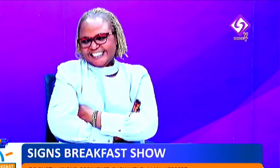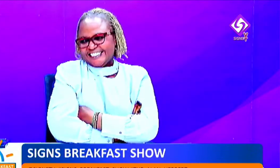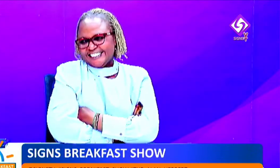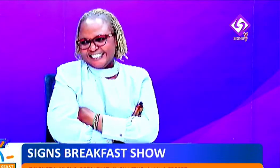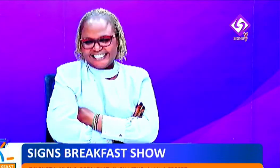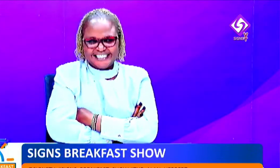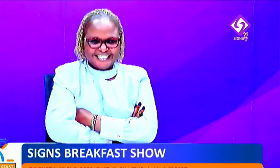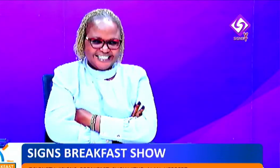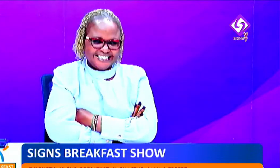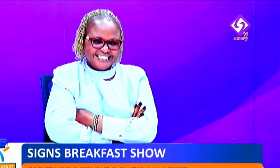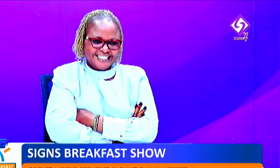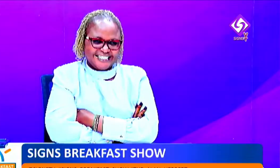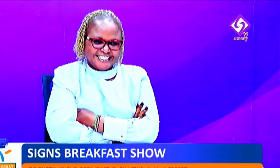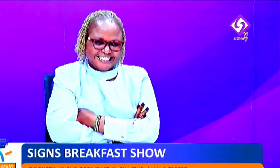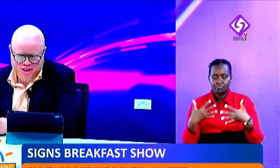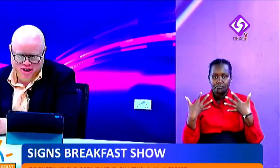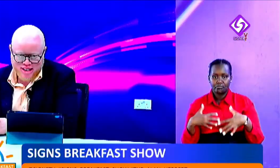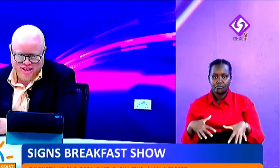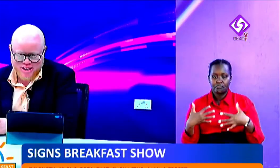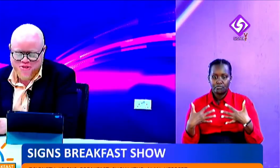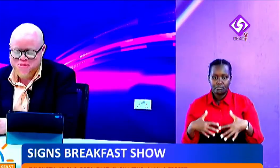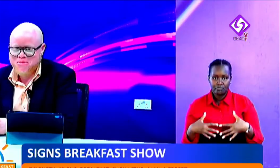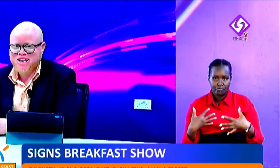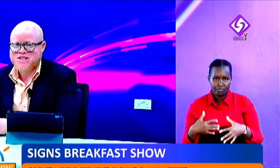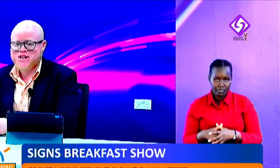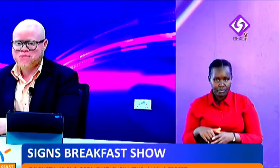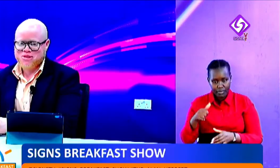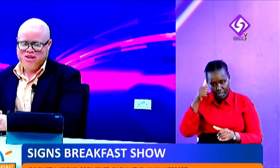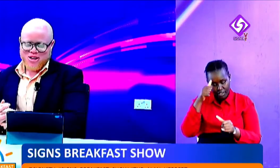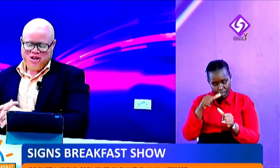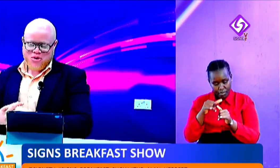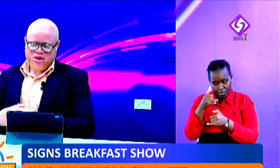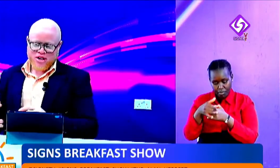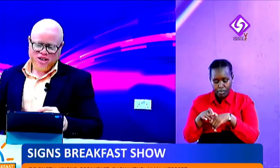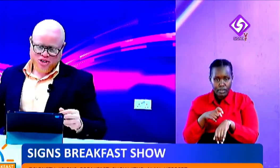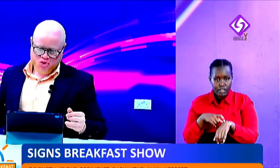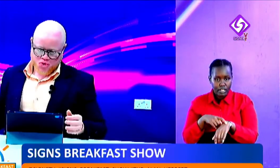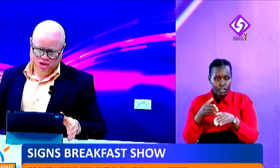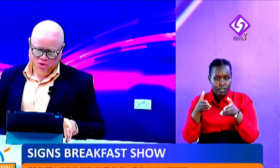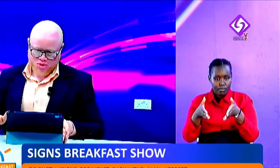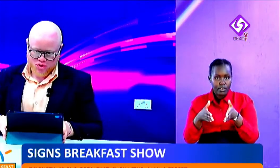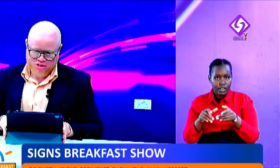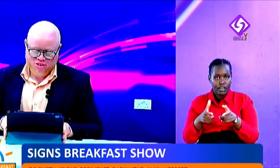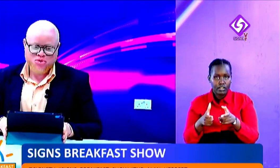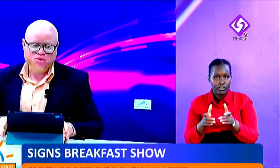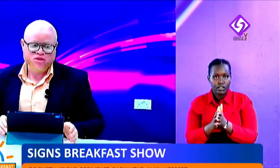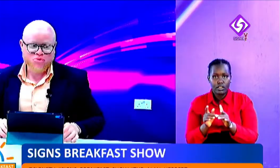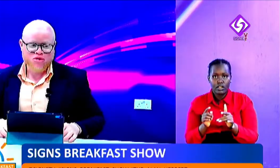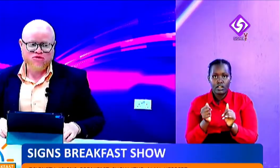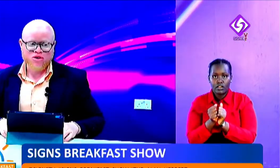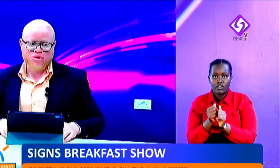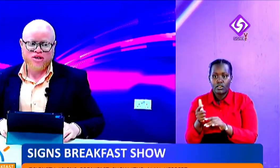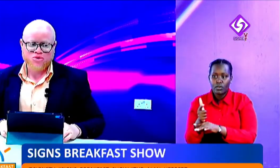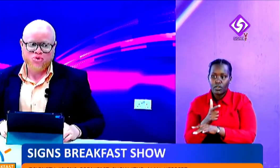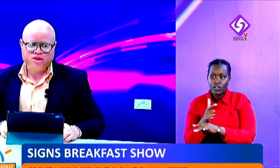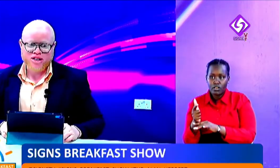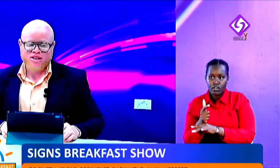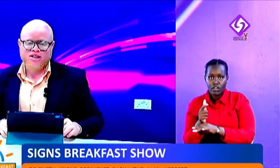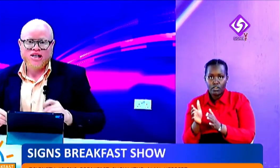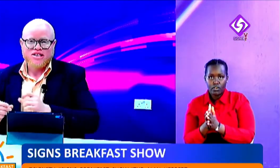you. Amazing. And I remember last time we were here in studio and I was doing a video with one of our colleagues called Edna, and